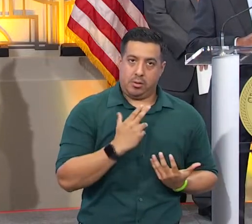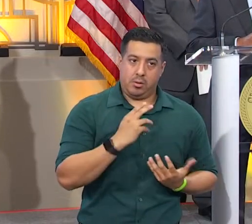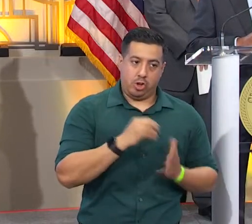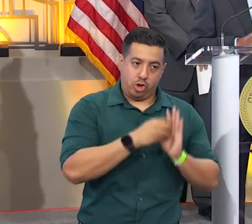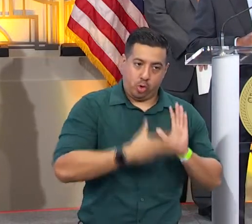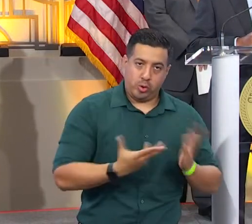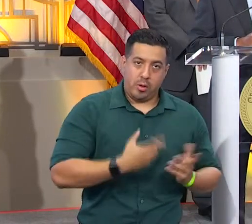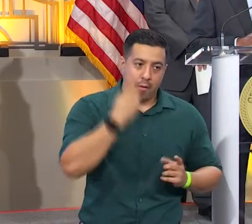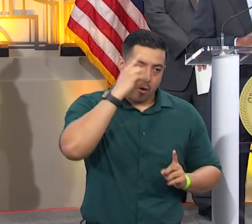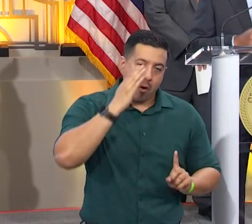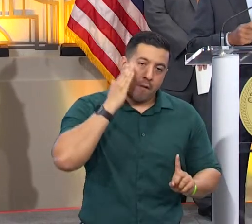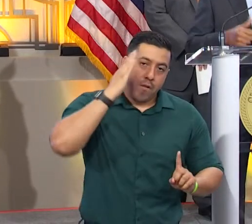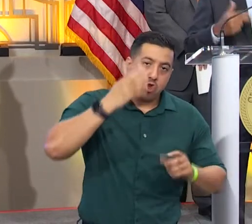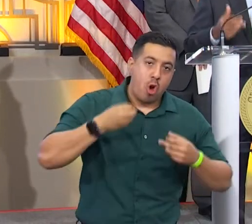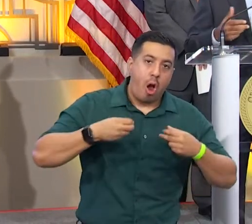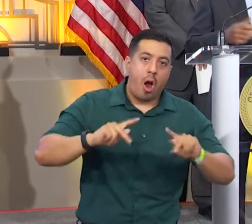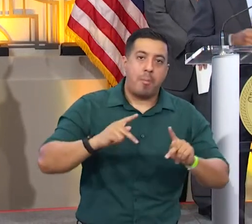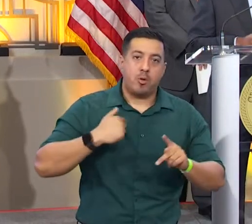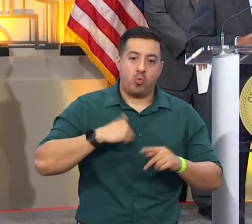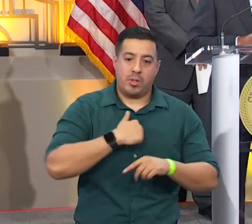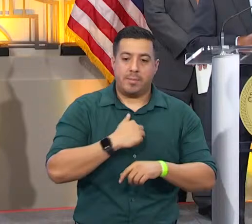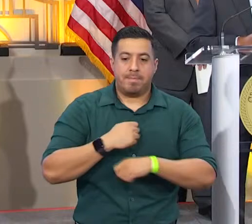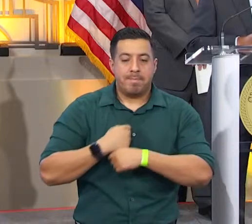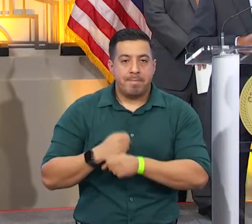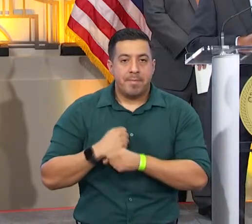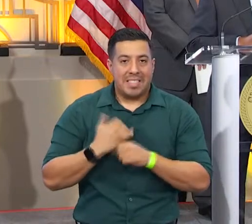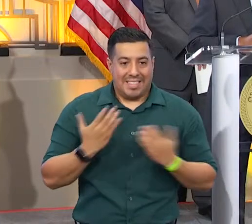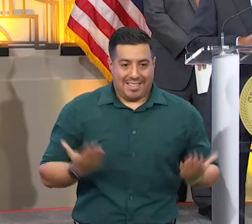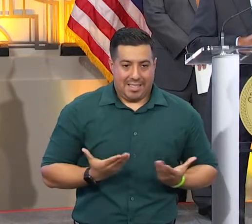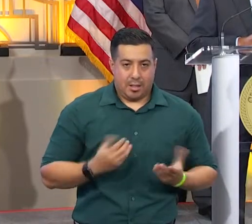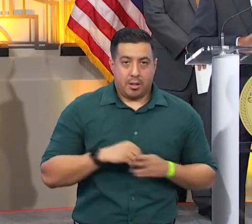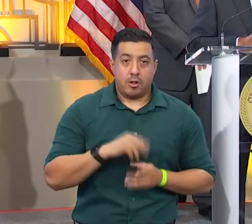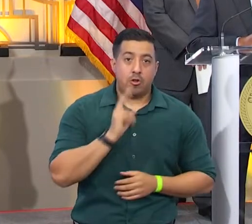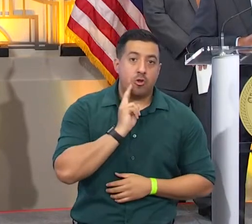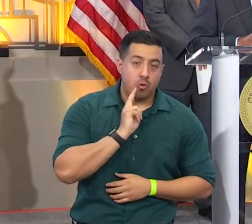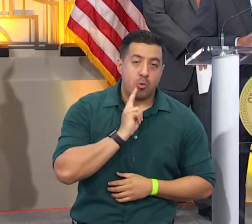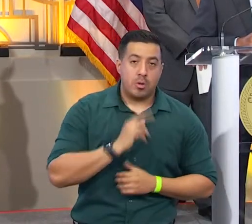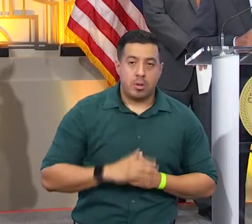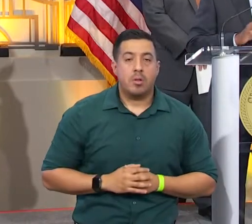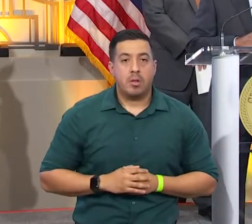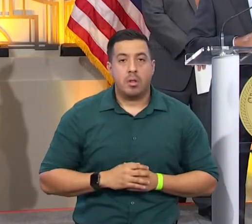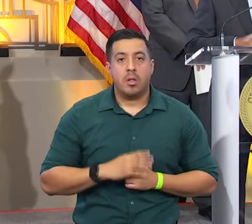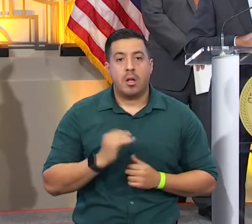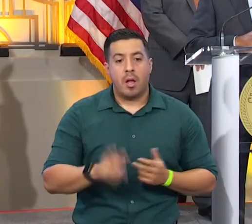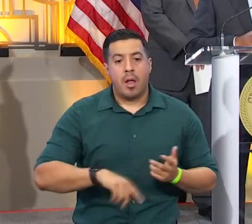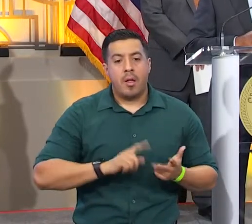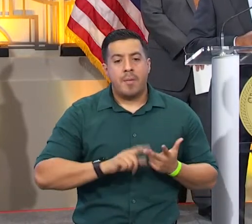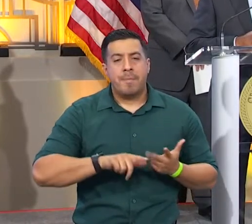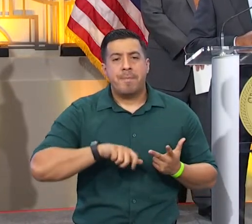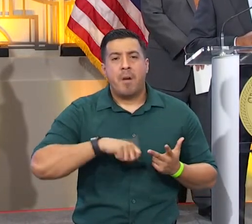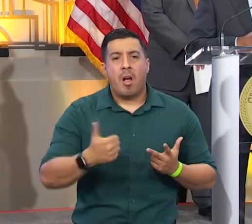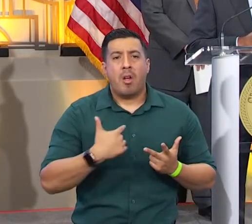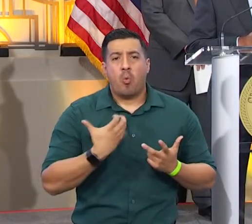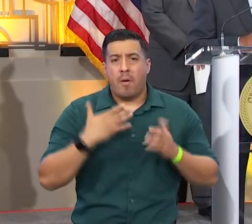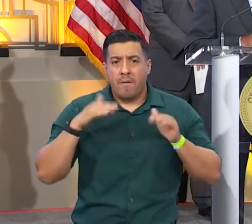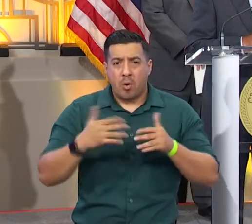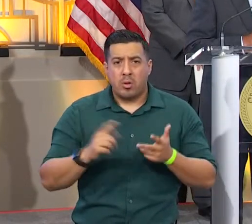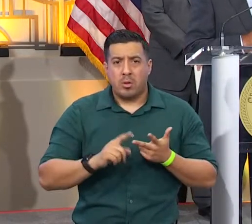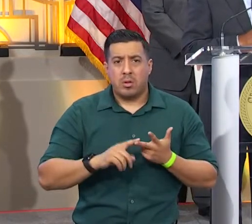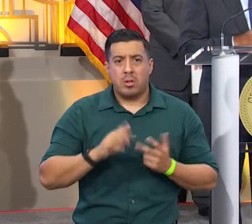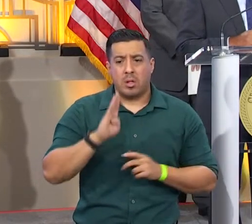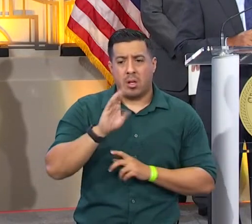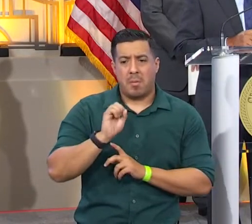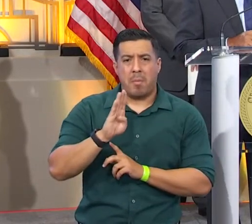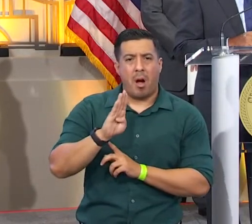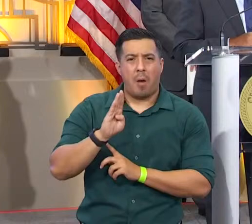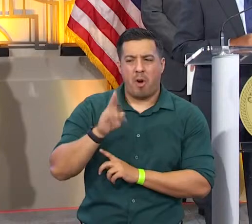for the future opportunities that we are creating right here in the city of Houston. And then the other thing that I want to focus on, and Bob